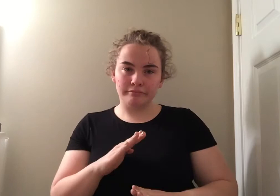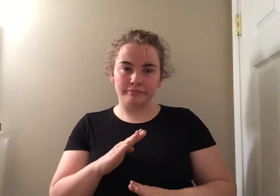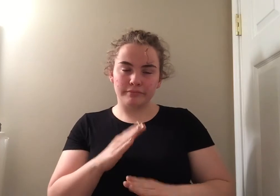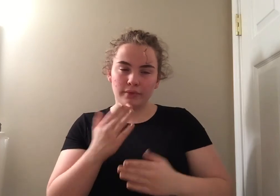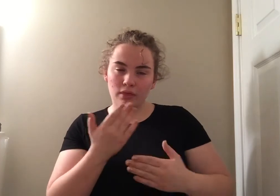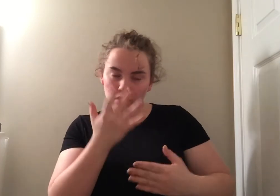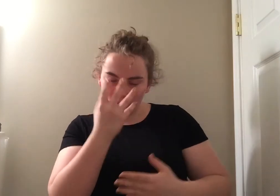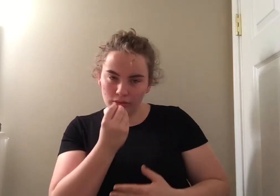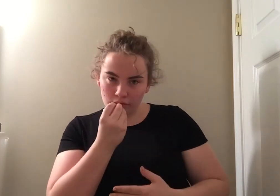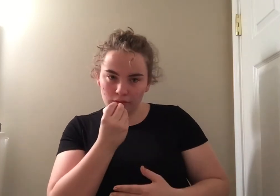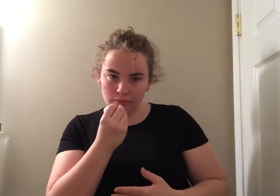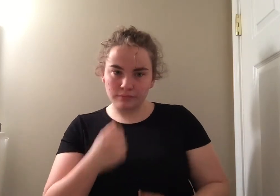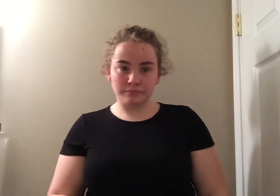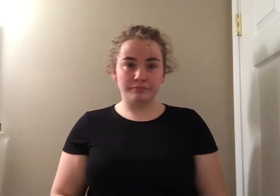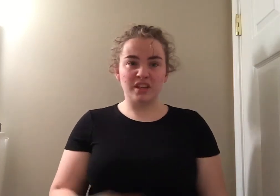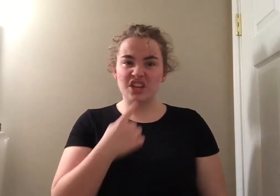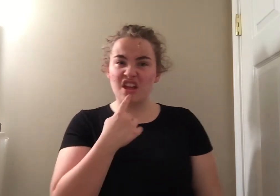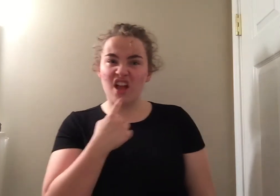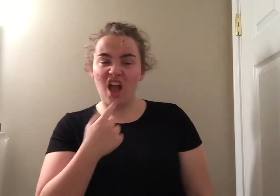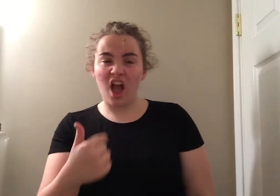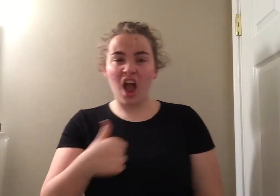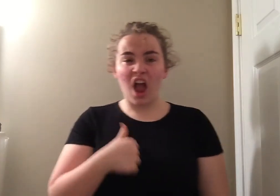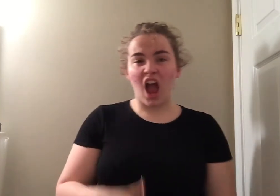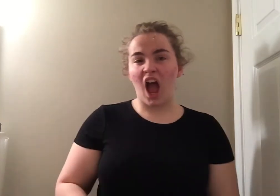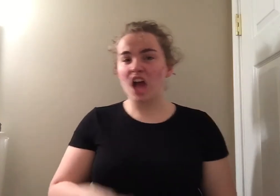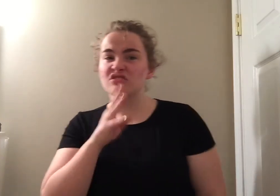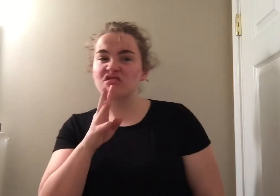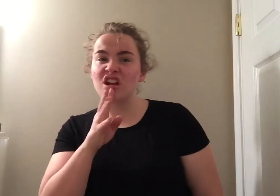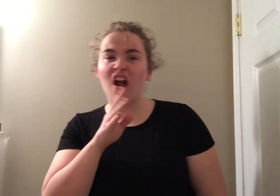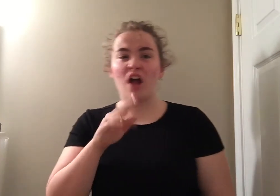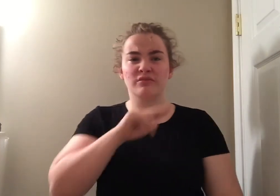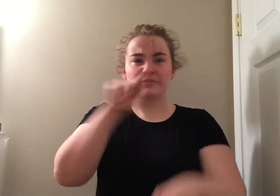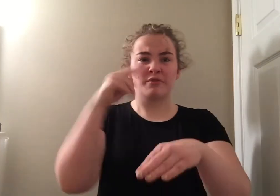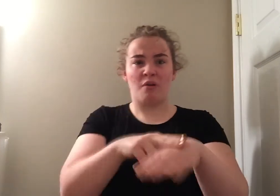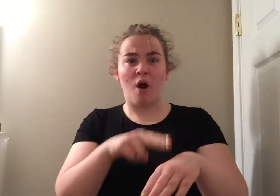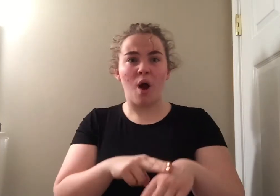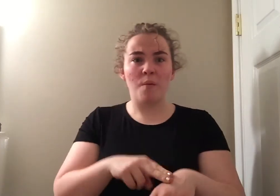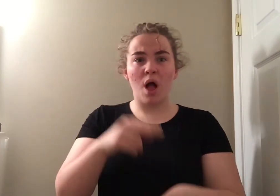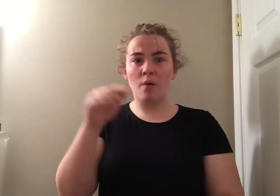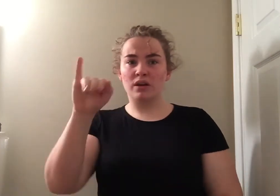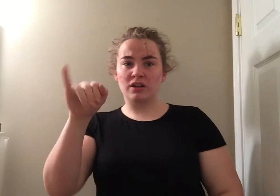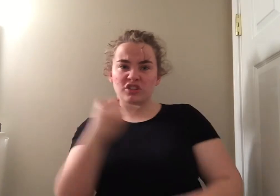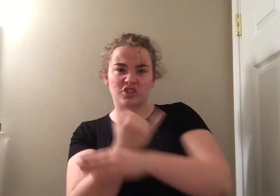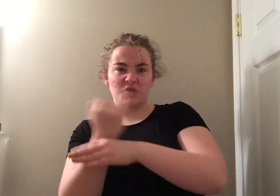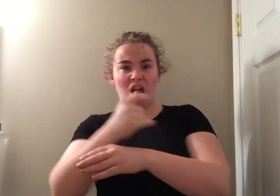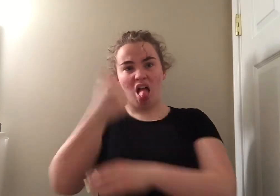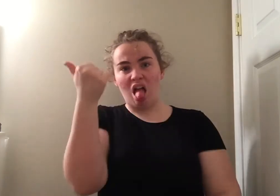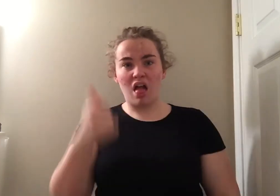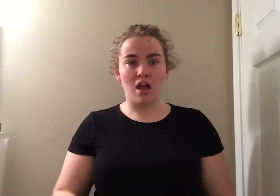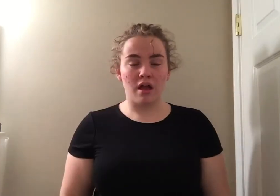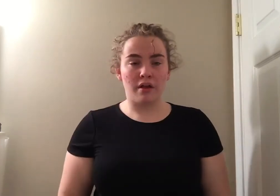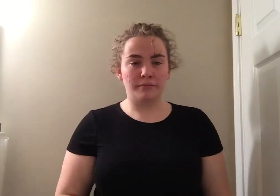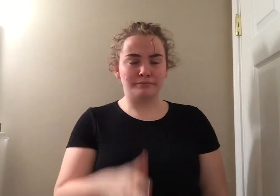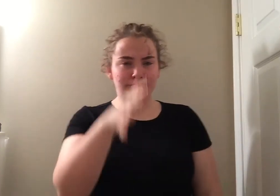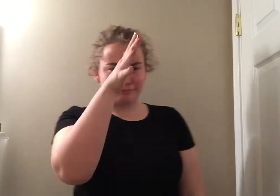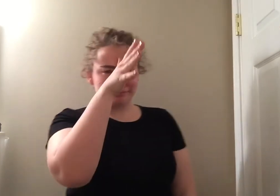person again? She shouted. Julius isn't going anywhere, said Lily's father, and he didn't.